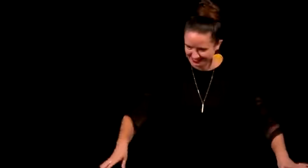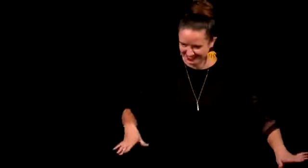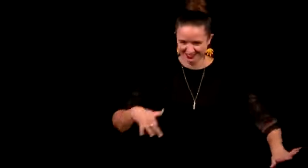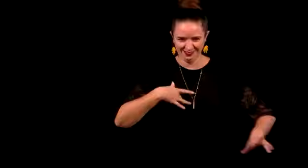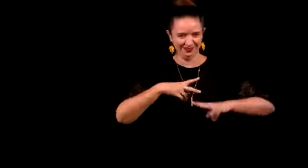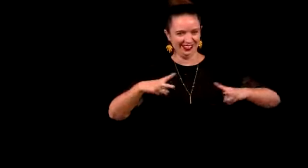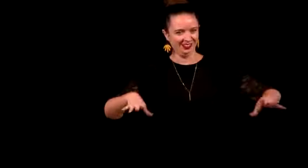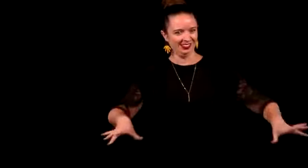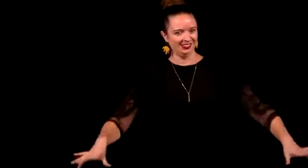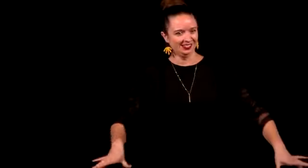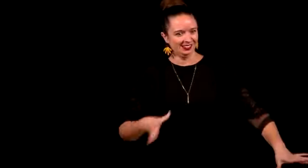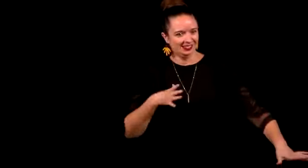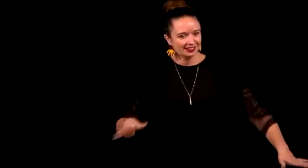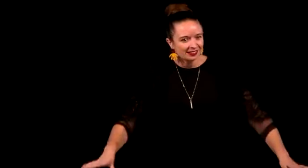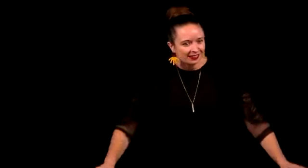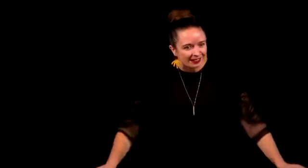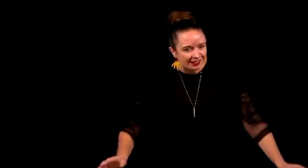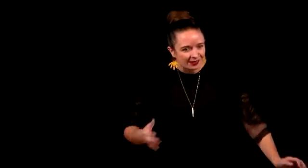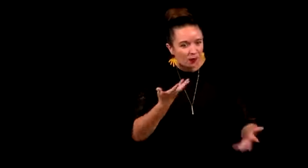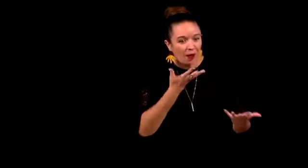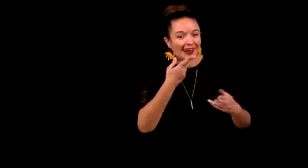doctor. All right.